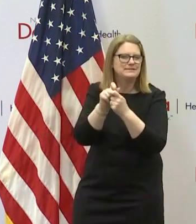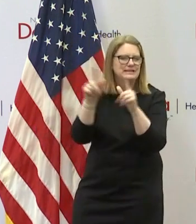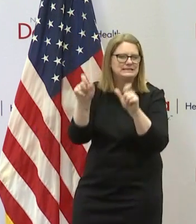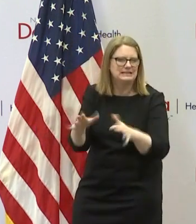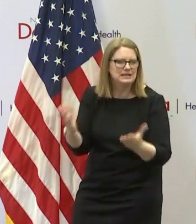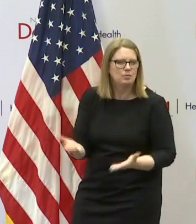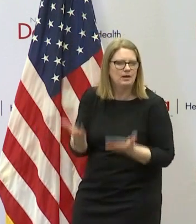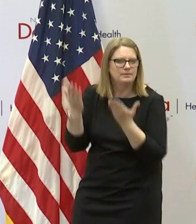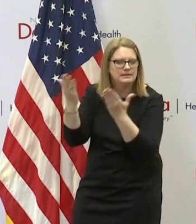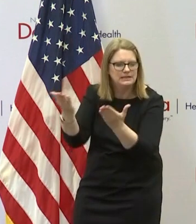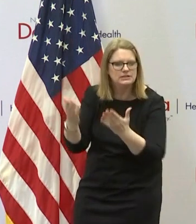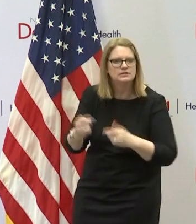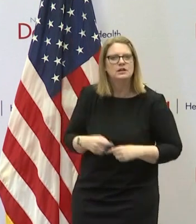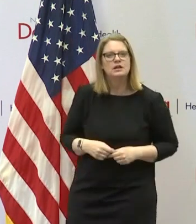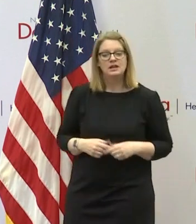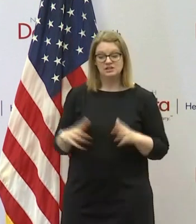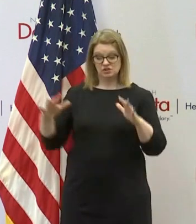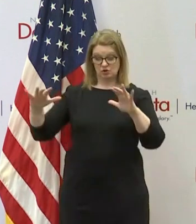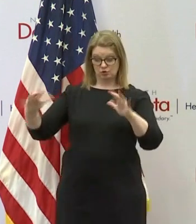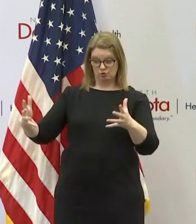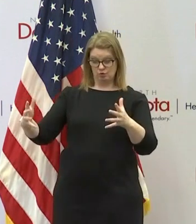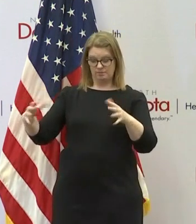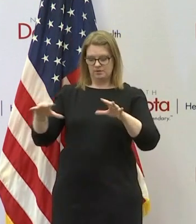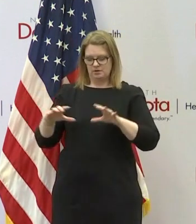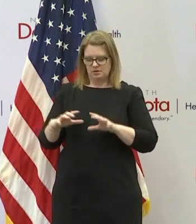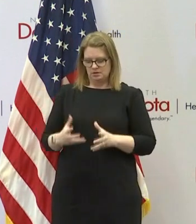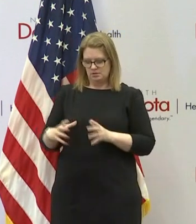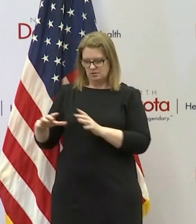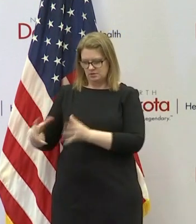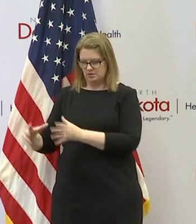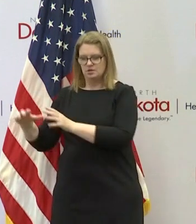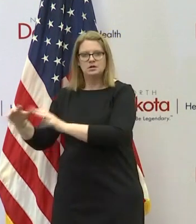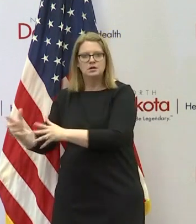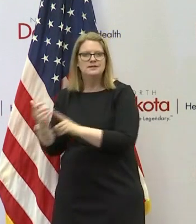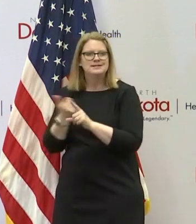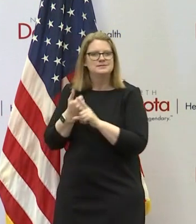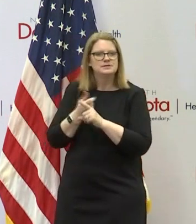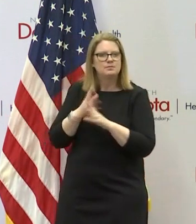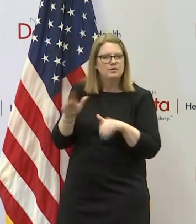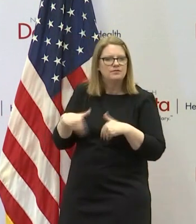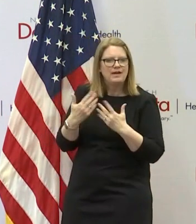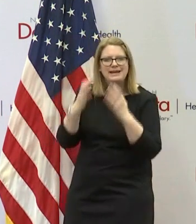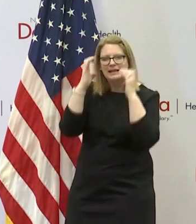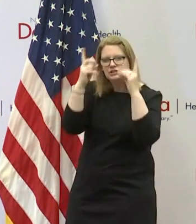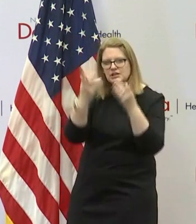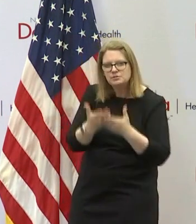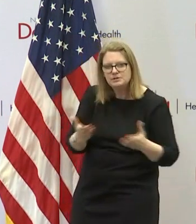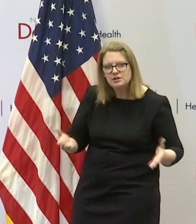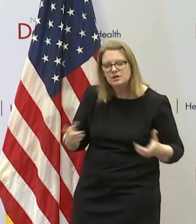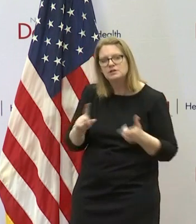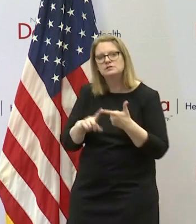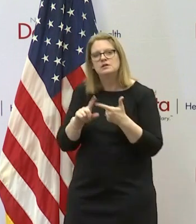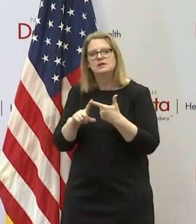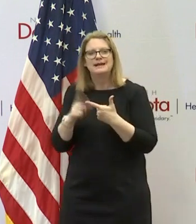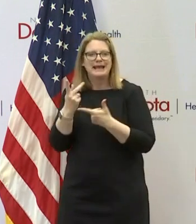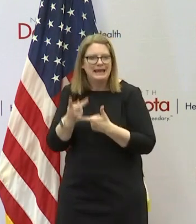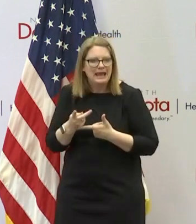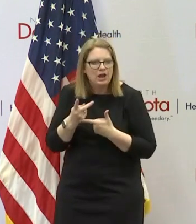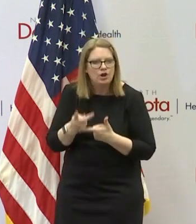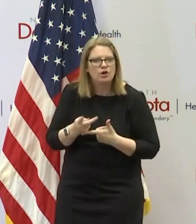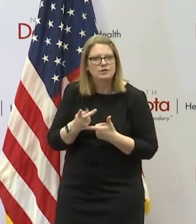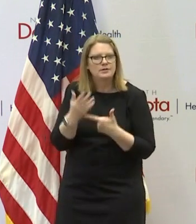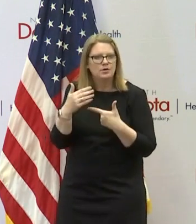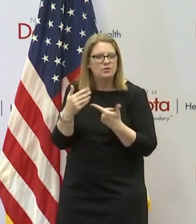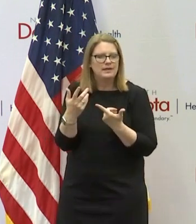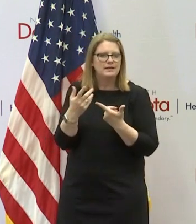is working to form subgroups to develop wraparound services and care packages and educational materials, and we'll review some of